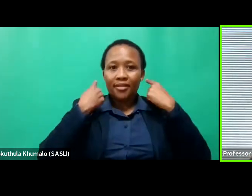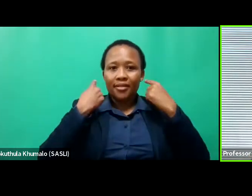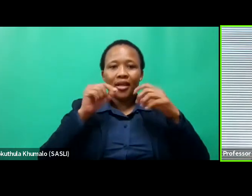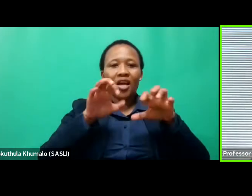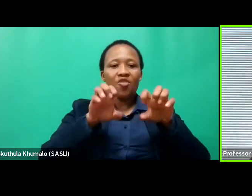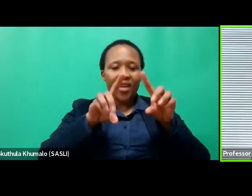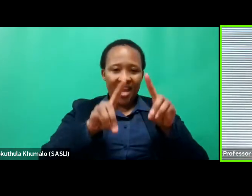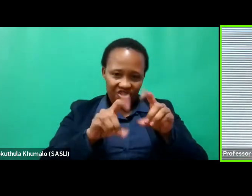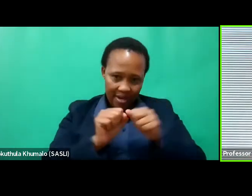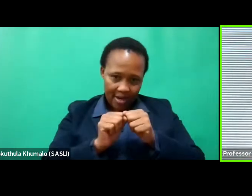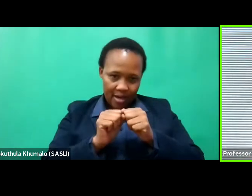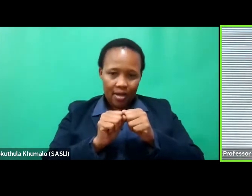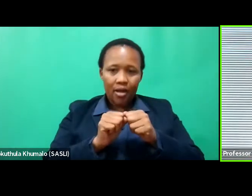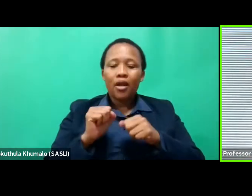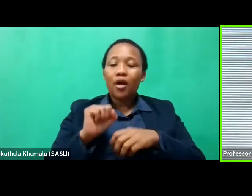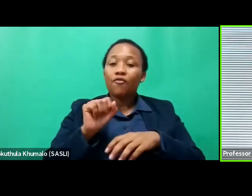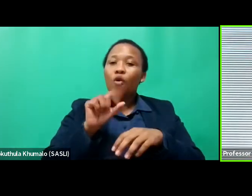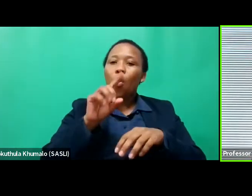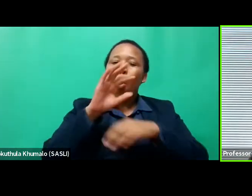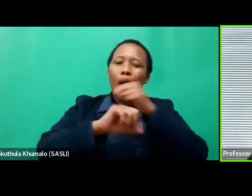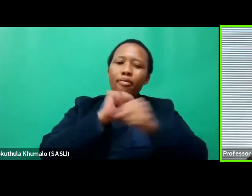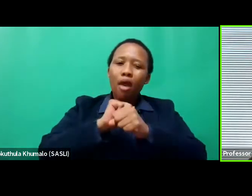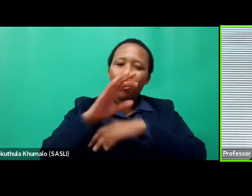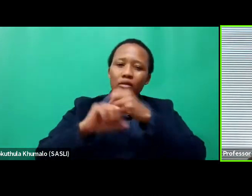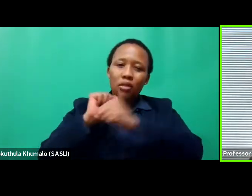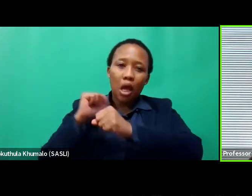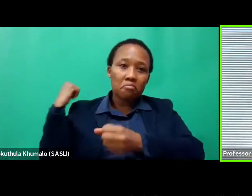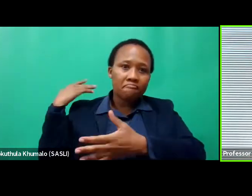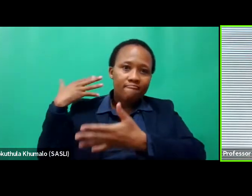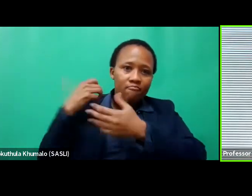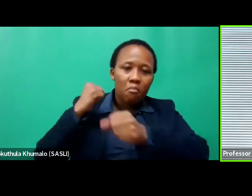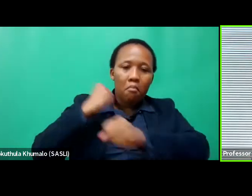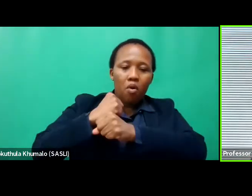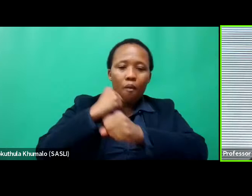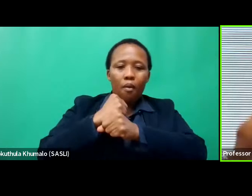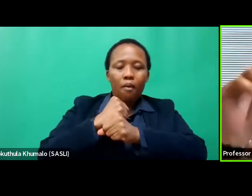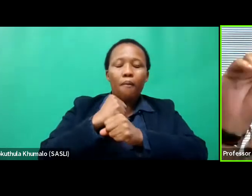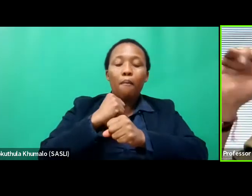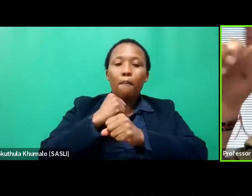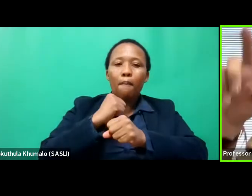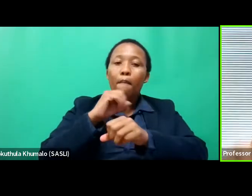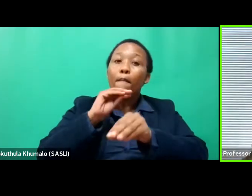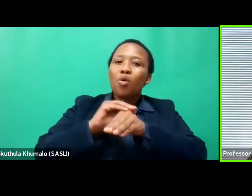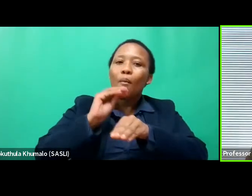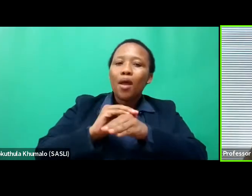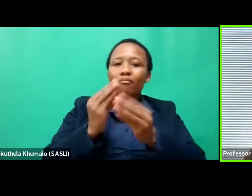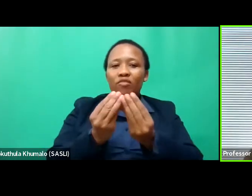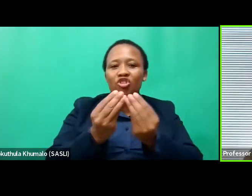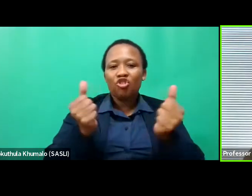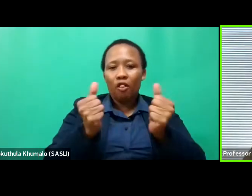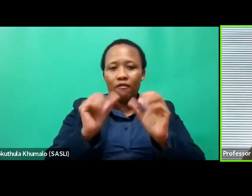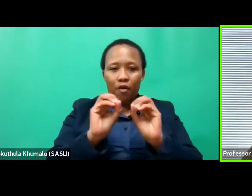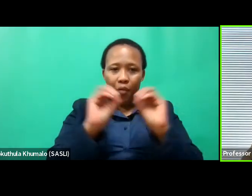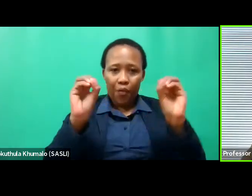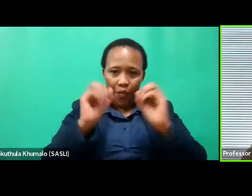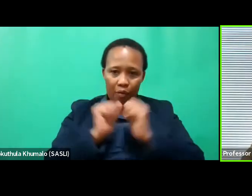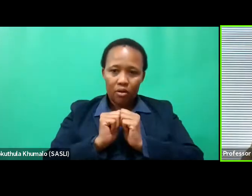working class problem has been solved. So I was in a conversation with some people in the United